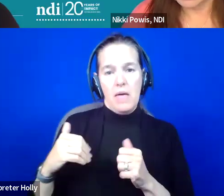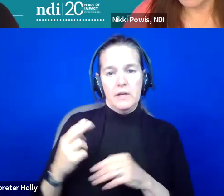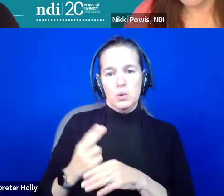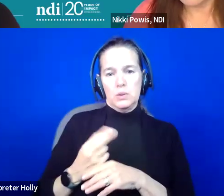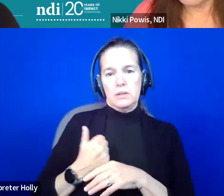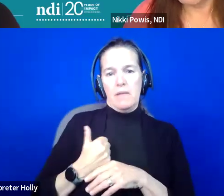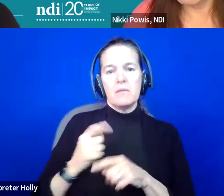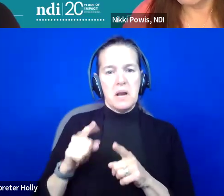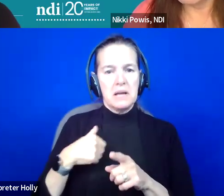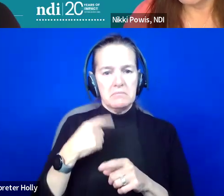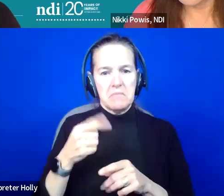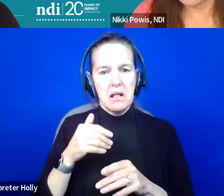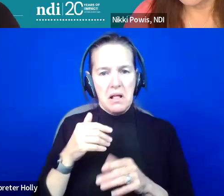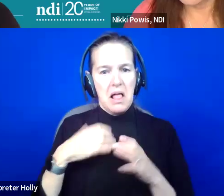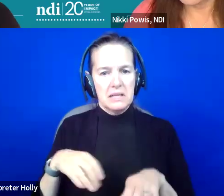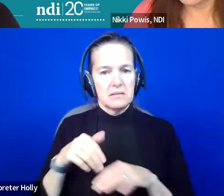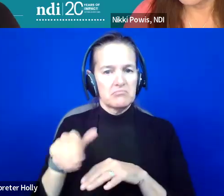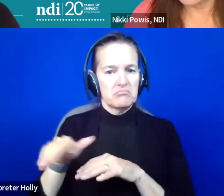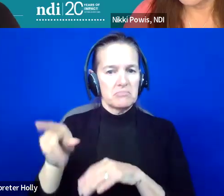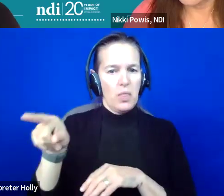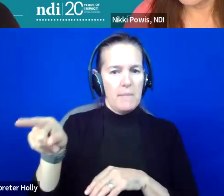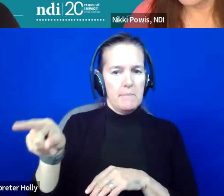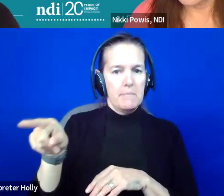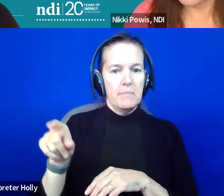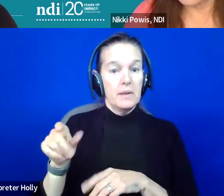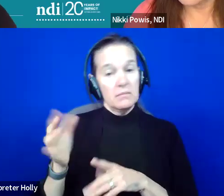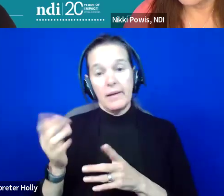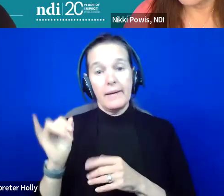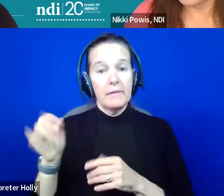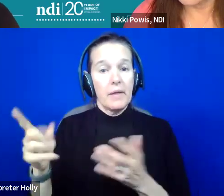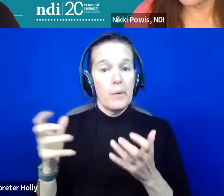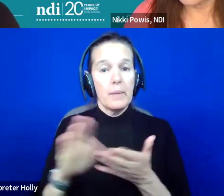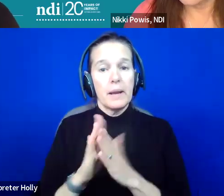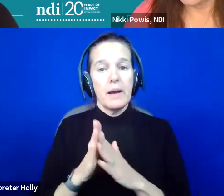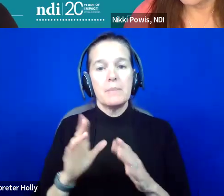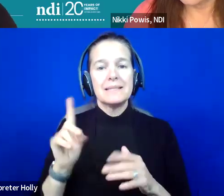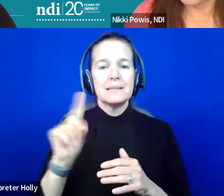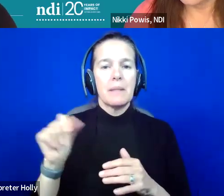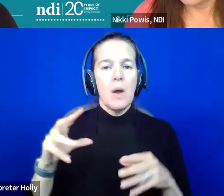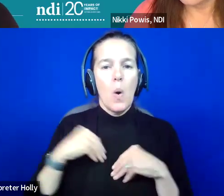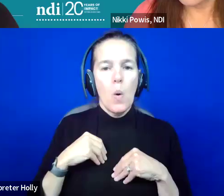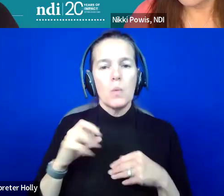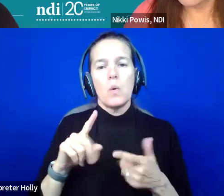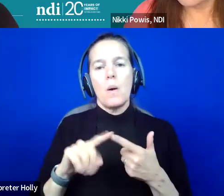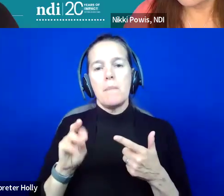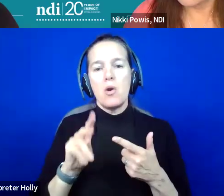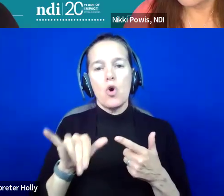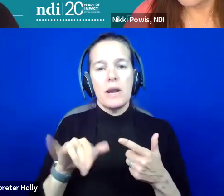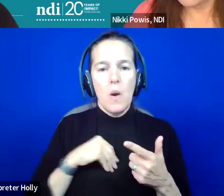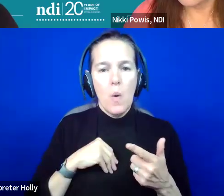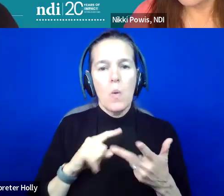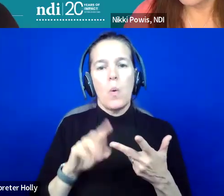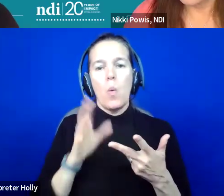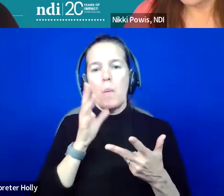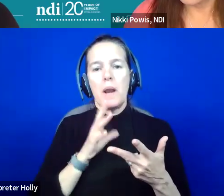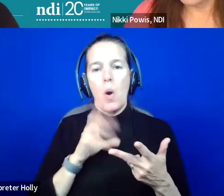but I send clients to them, especially if they want to become, let's say, disability owned or minority owned or woman owned. You can go through